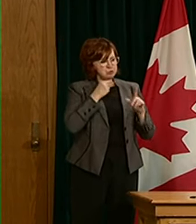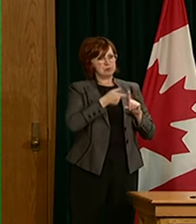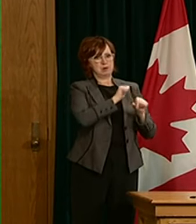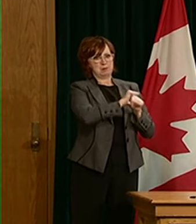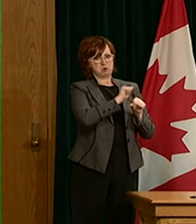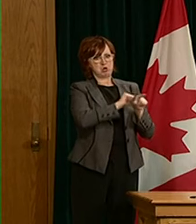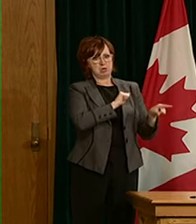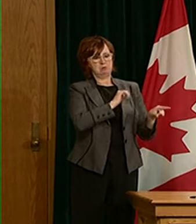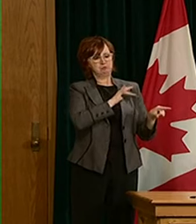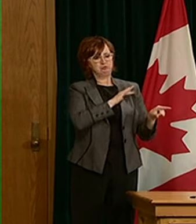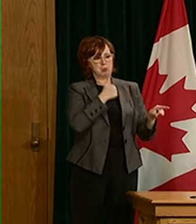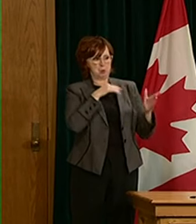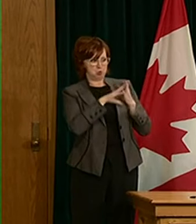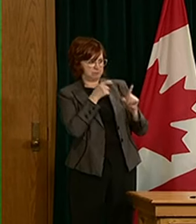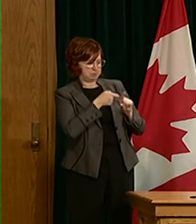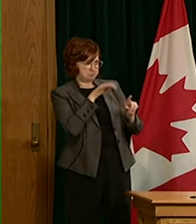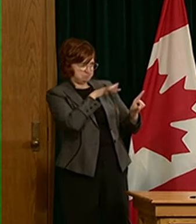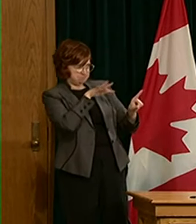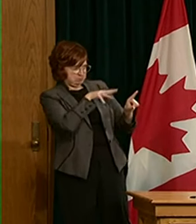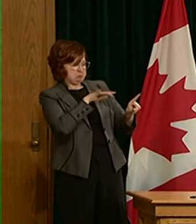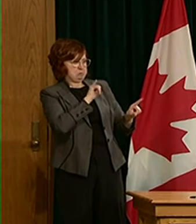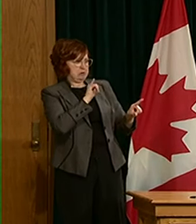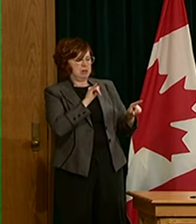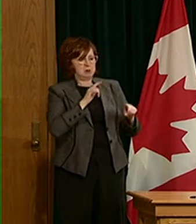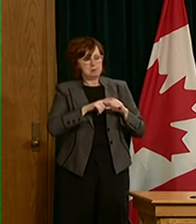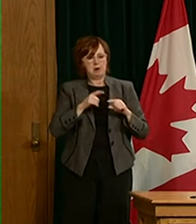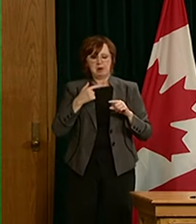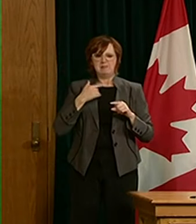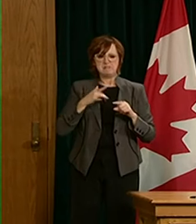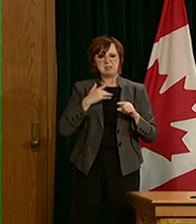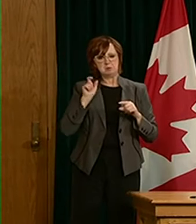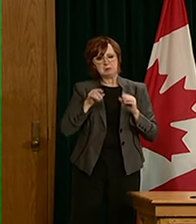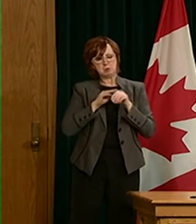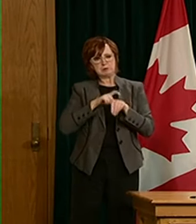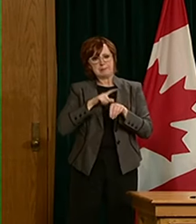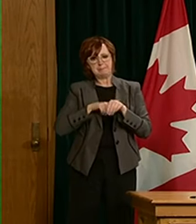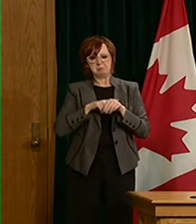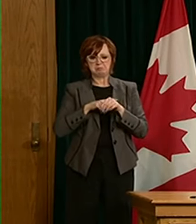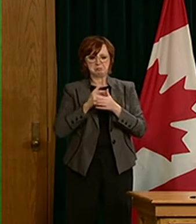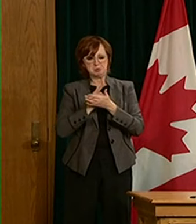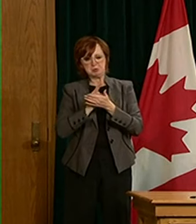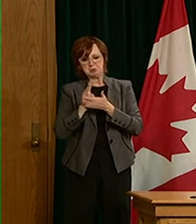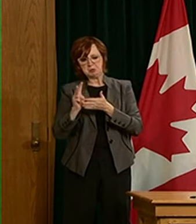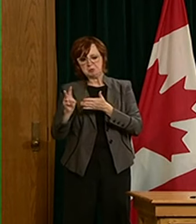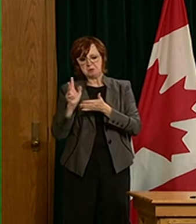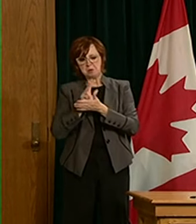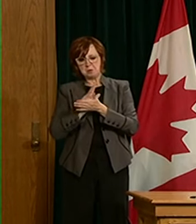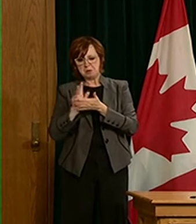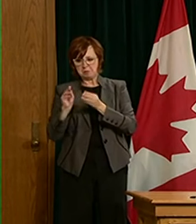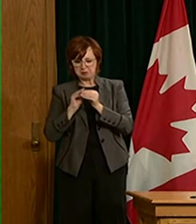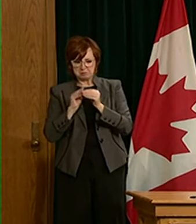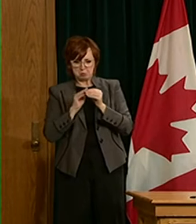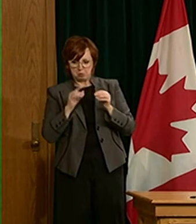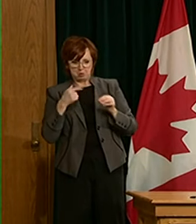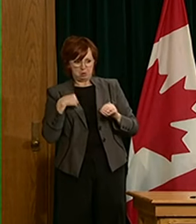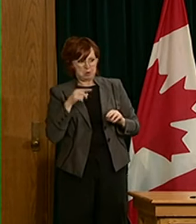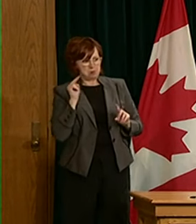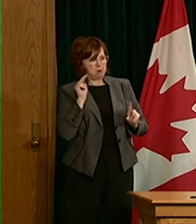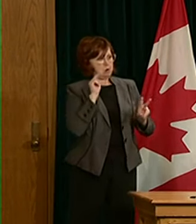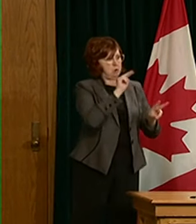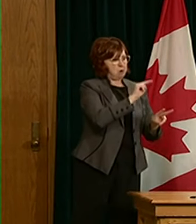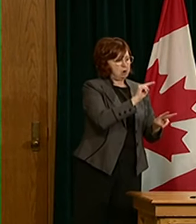more weeks, as we get to the same point in the data and the experience, we'll have more ability to offer some